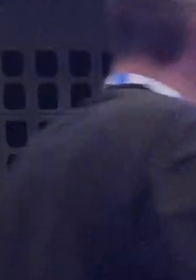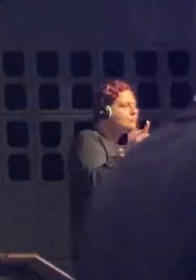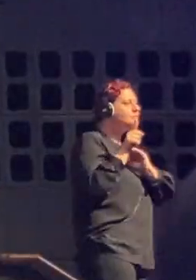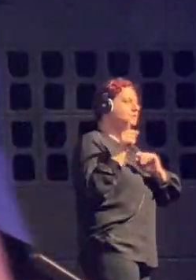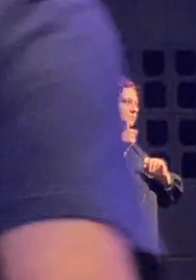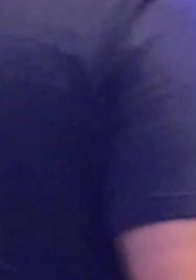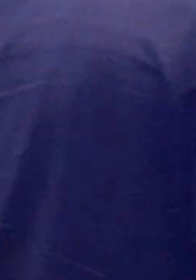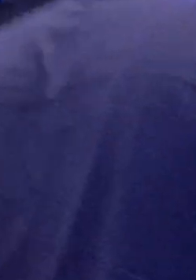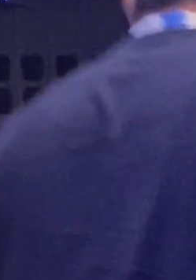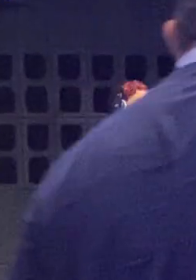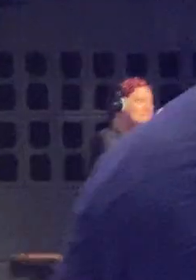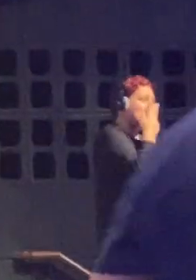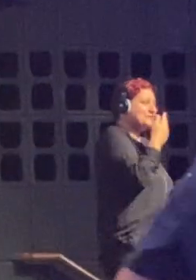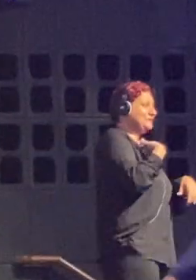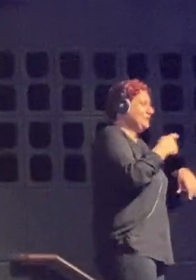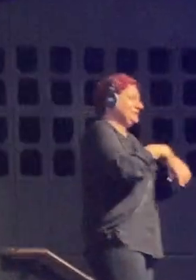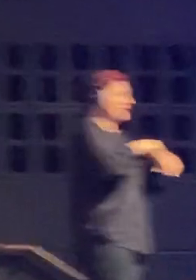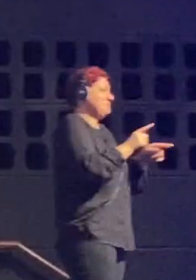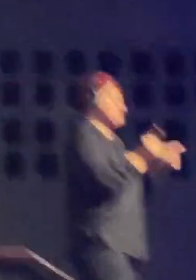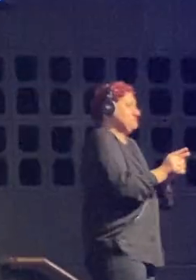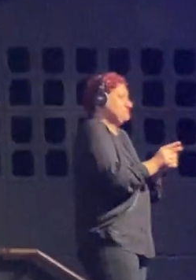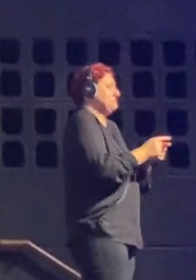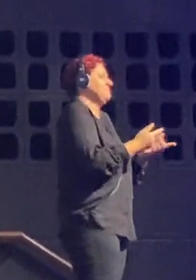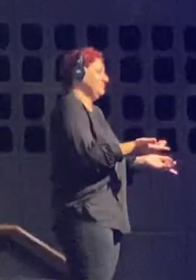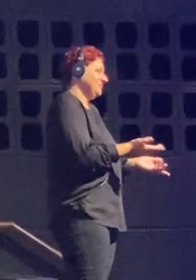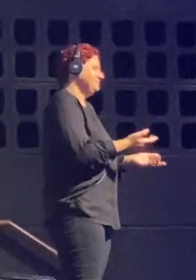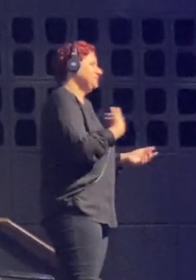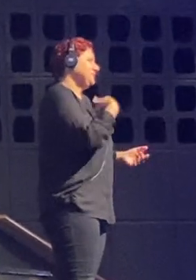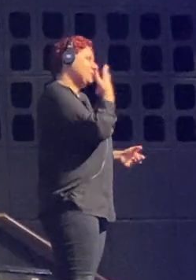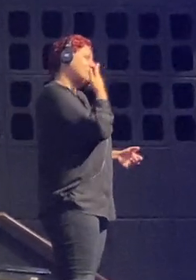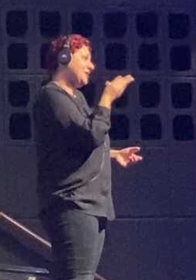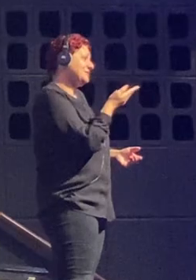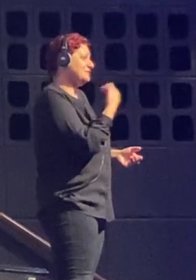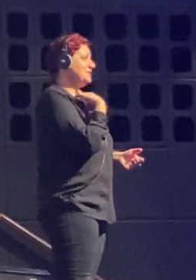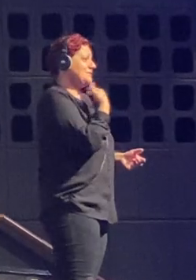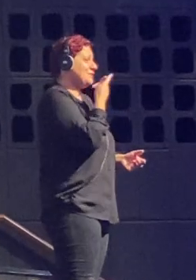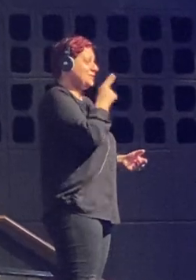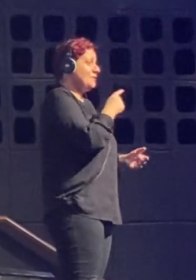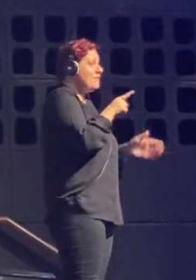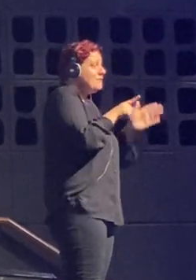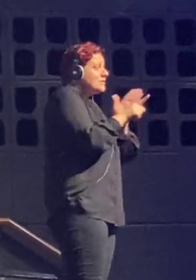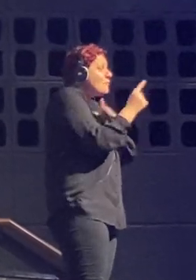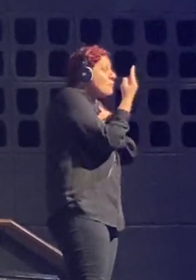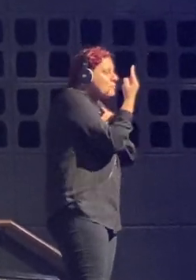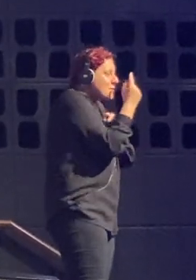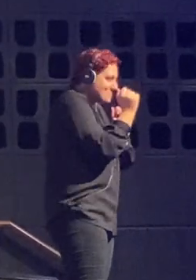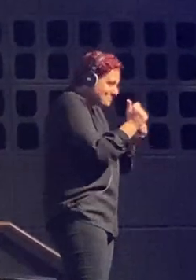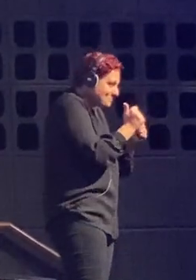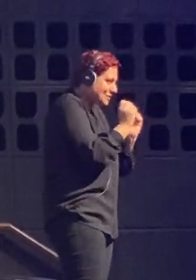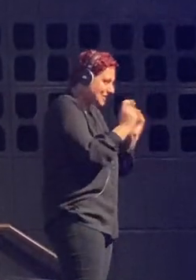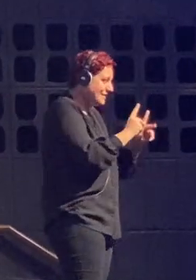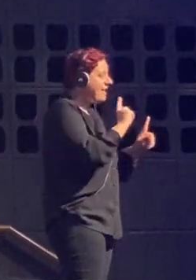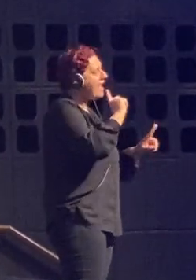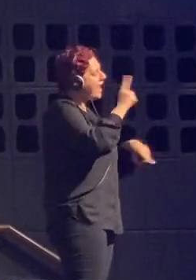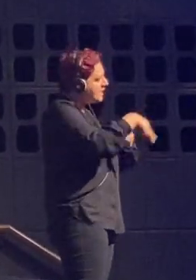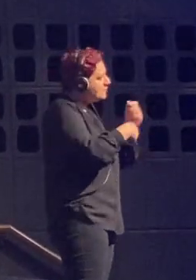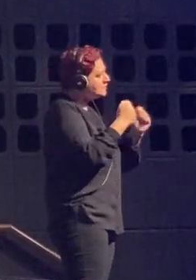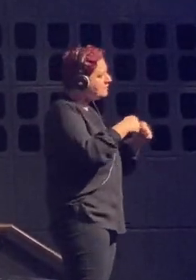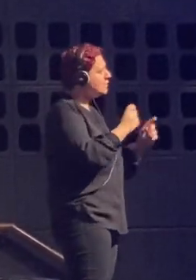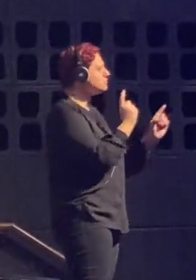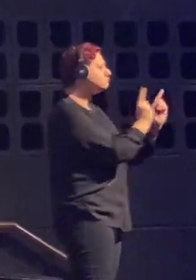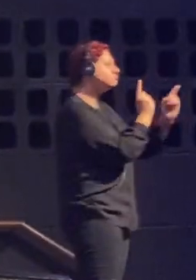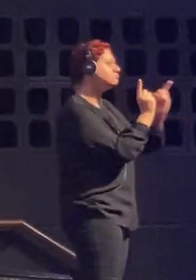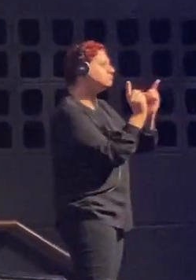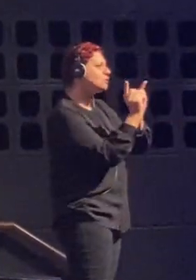almost out of time. So probably I'm going to only ask you one, and then you can talk with the attendees at the